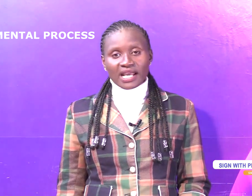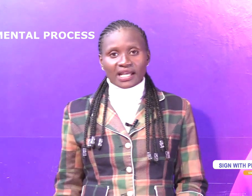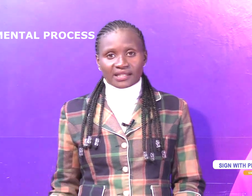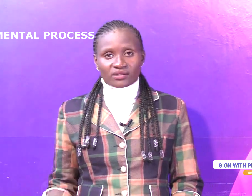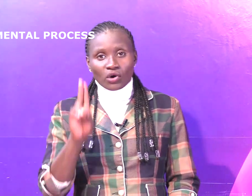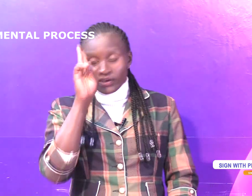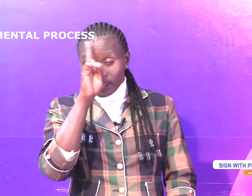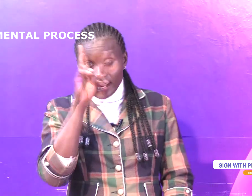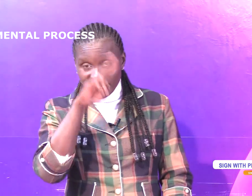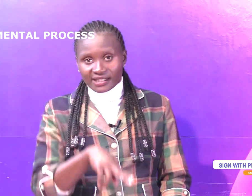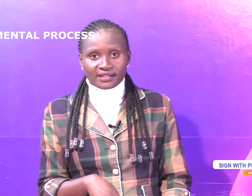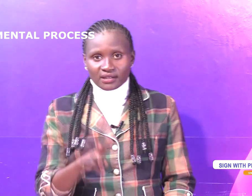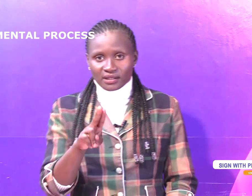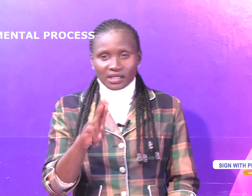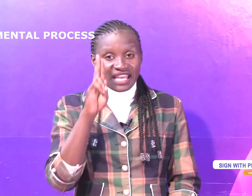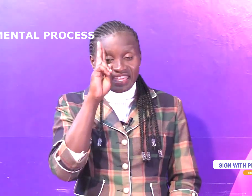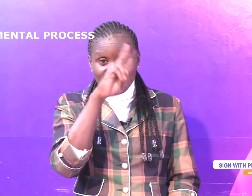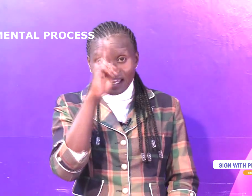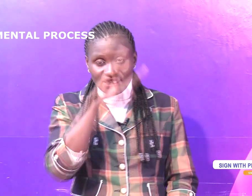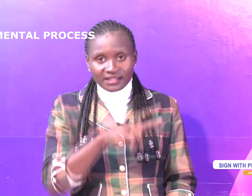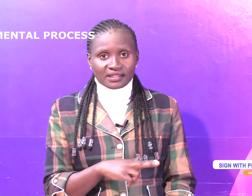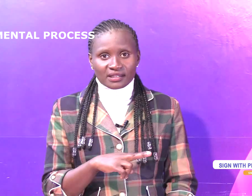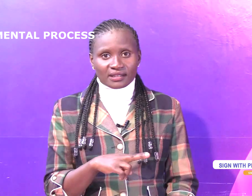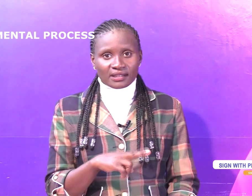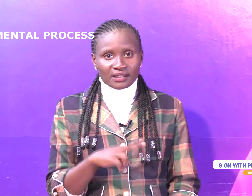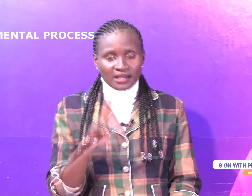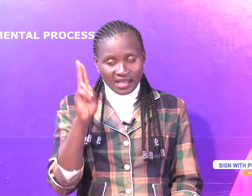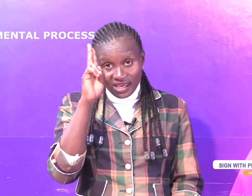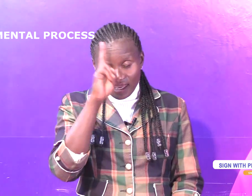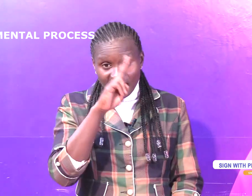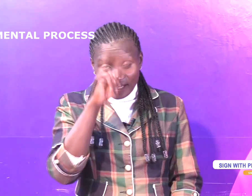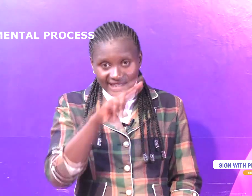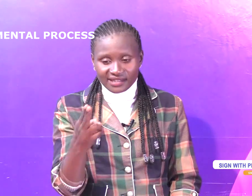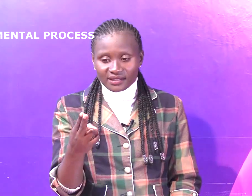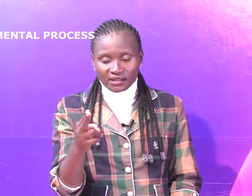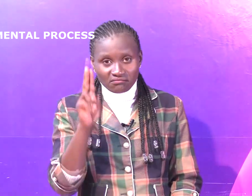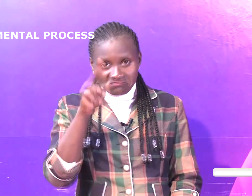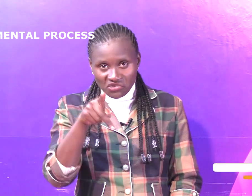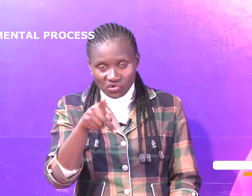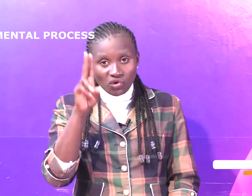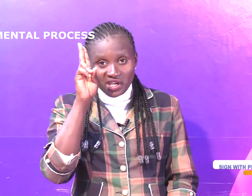so careless, careless, careless, you